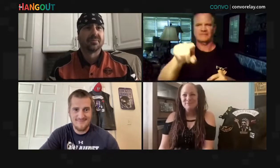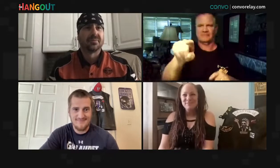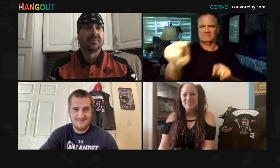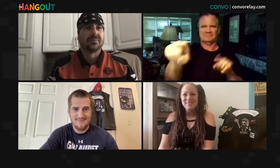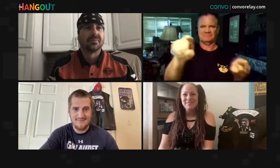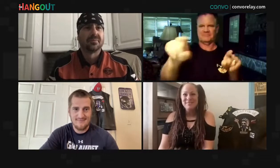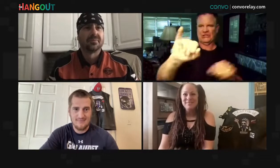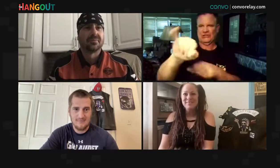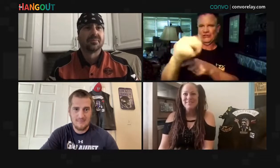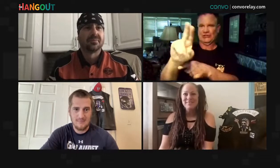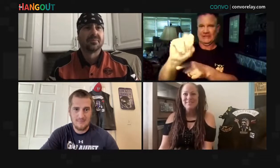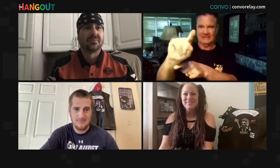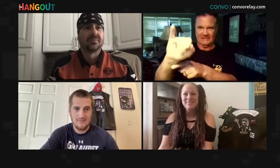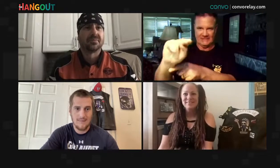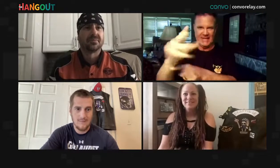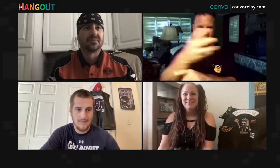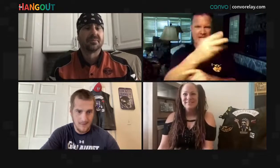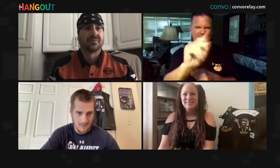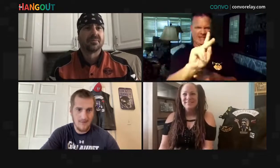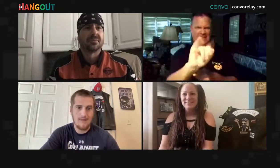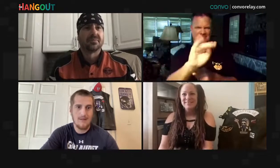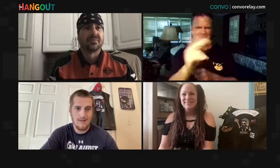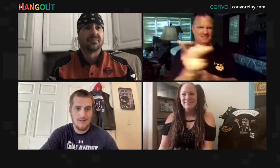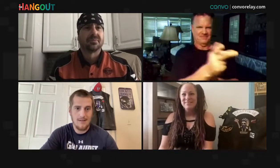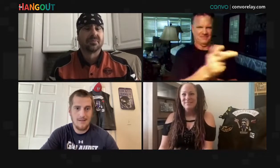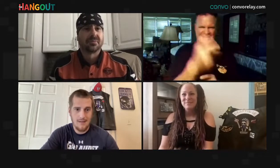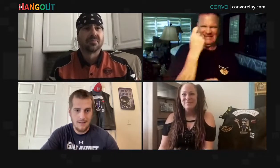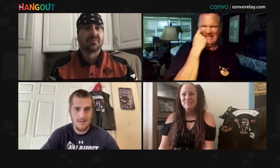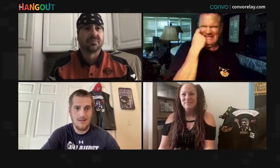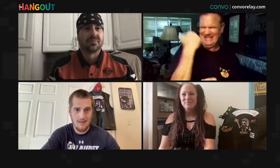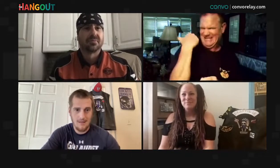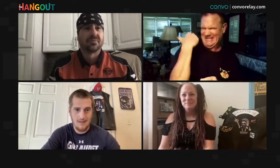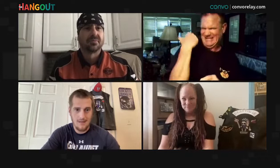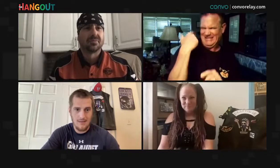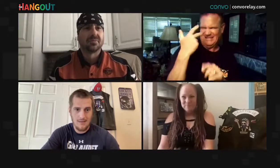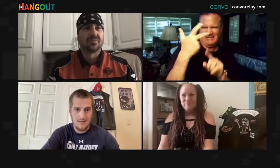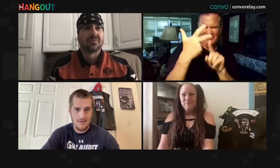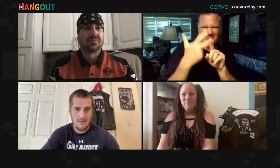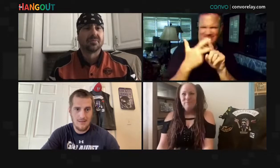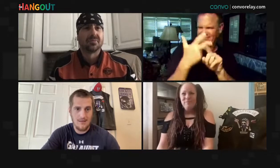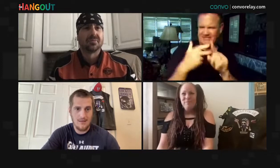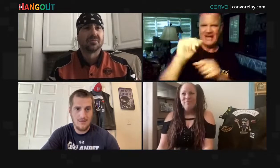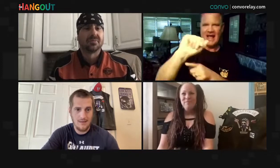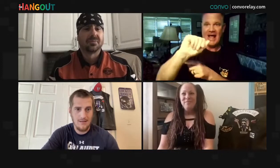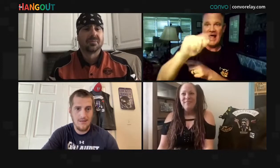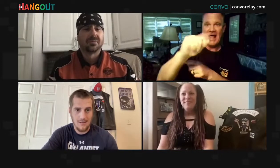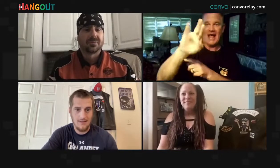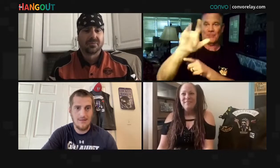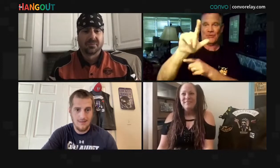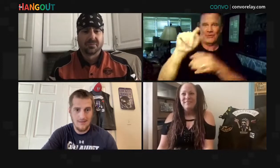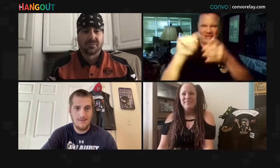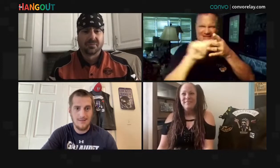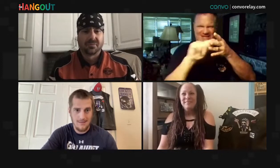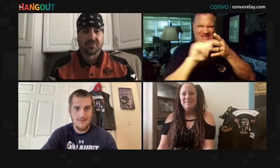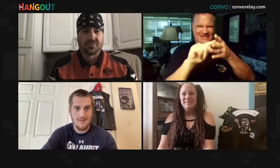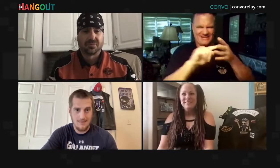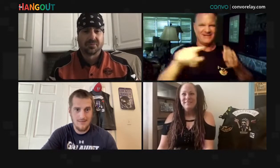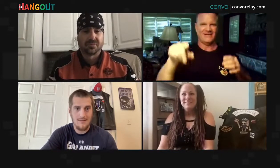Sean. So I'm going to pose this question to Justin and Kim, because I know that recently, 3 months ago,